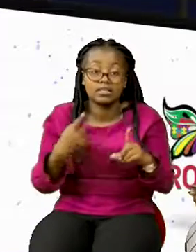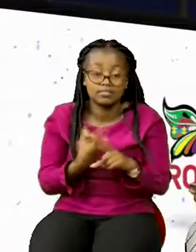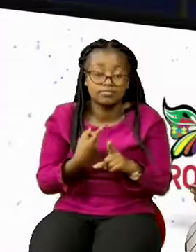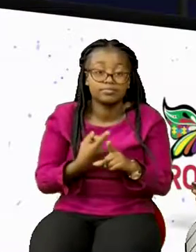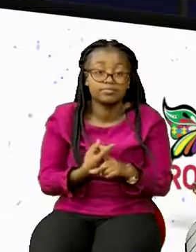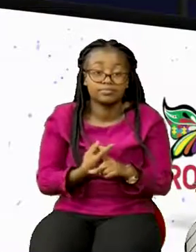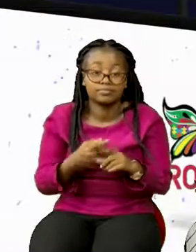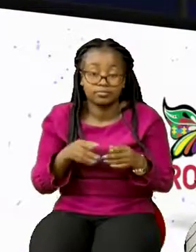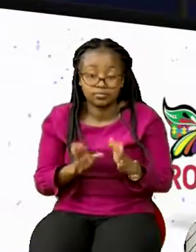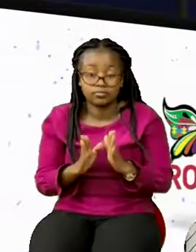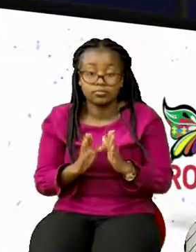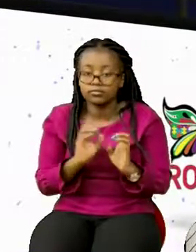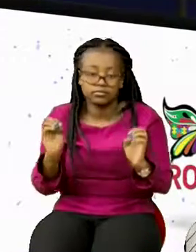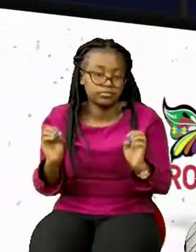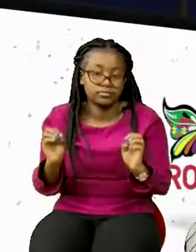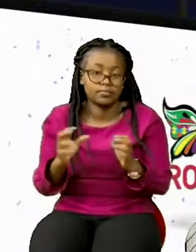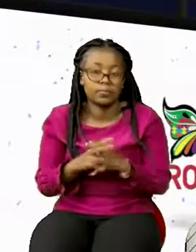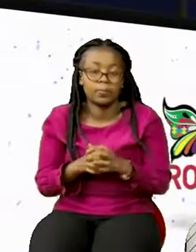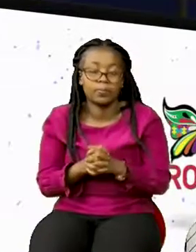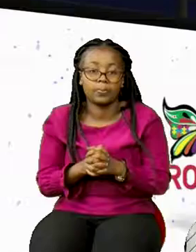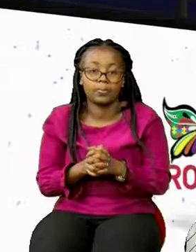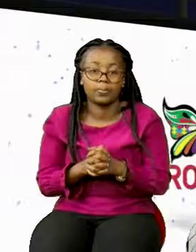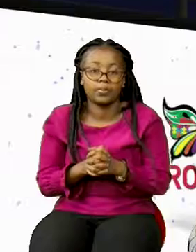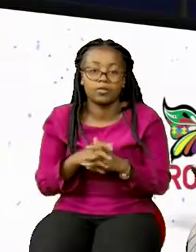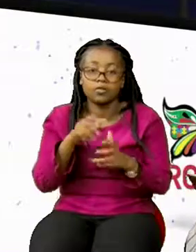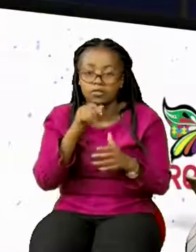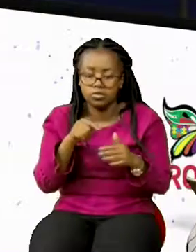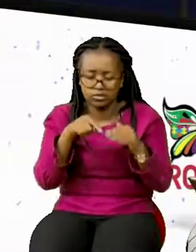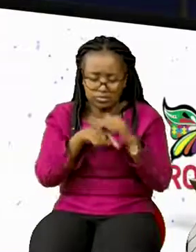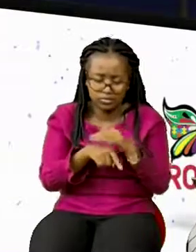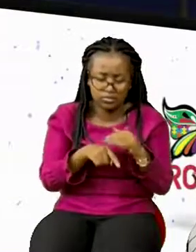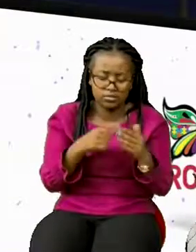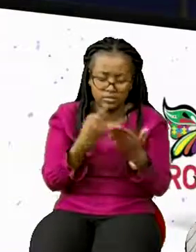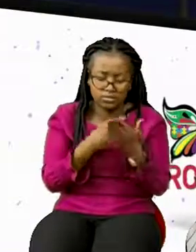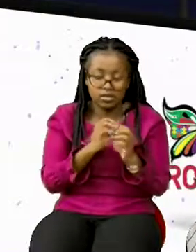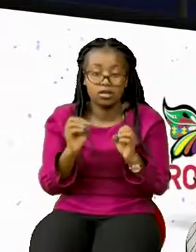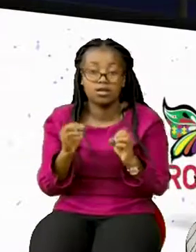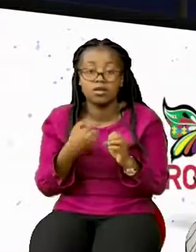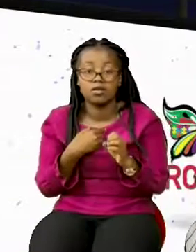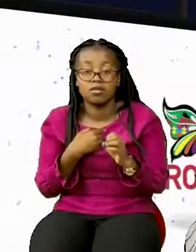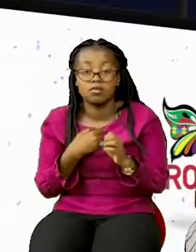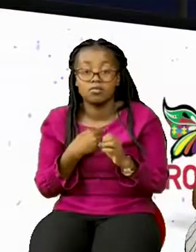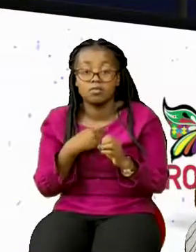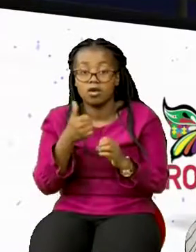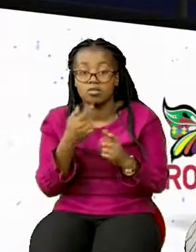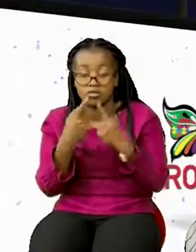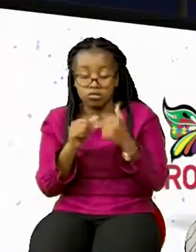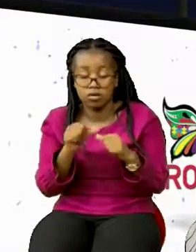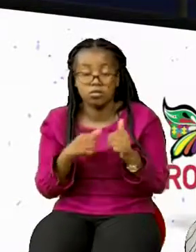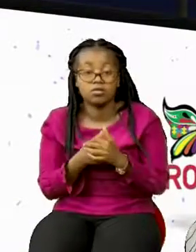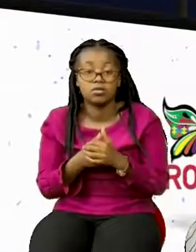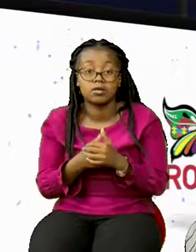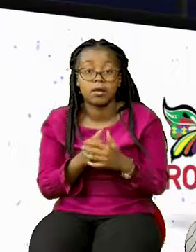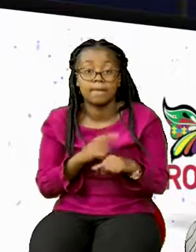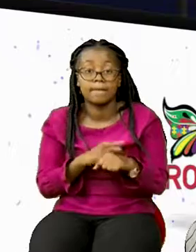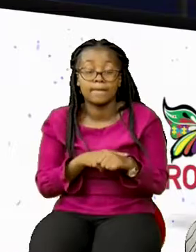order. So that is under anxiety. We will not dive into a lot into it because we have a few more others that we want to talk about. And